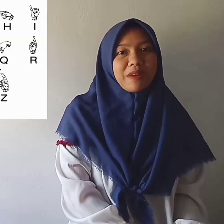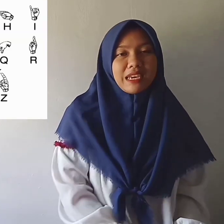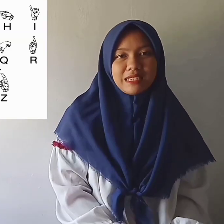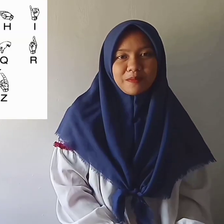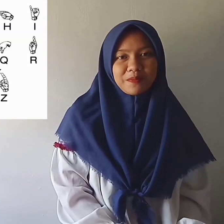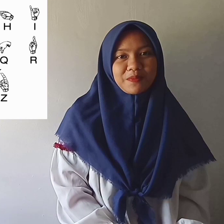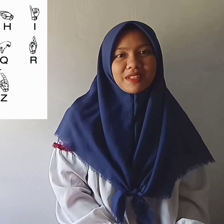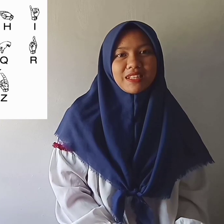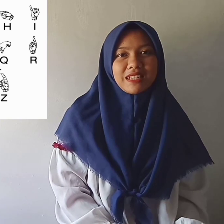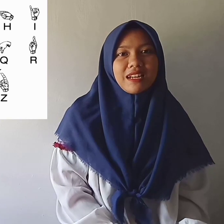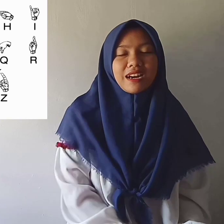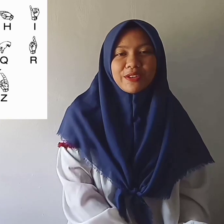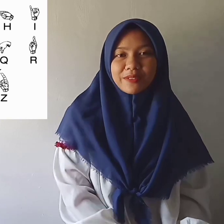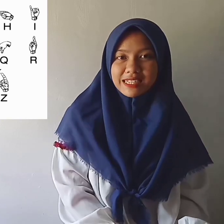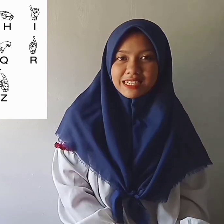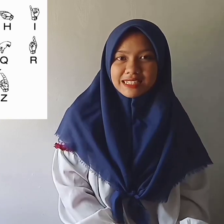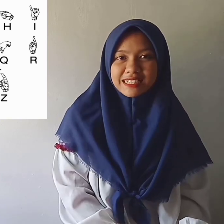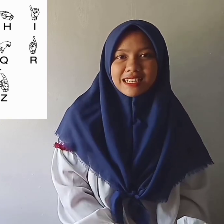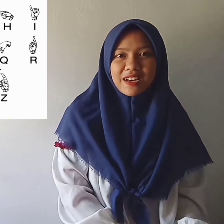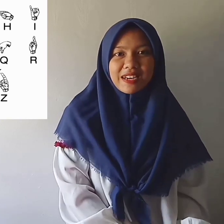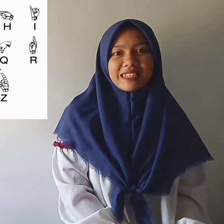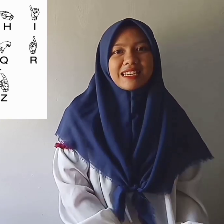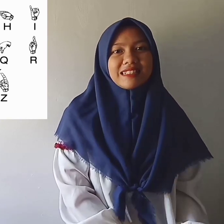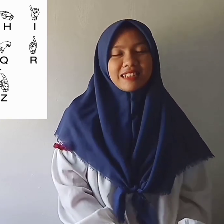A. Are you ready? Okay, let's start.